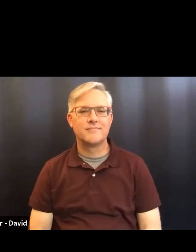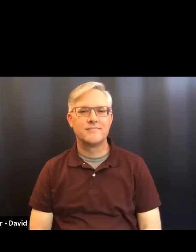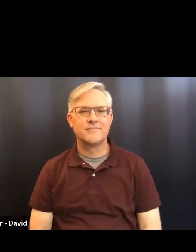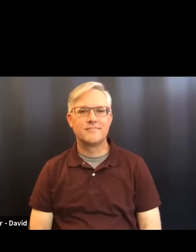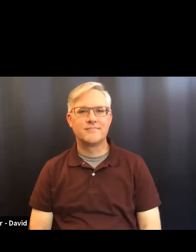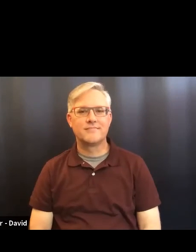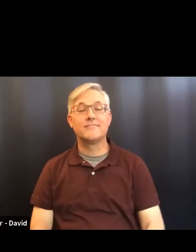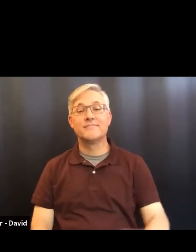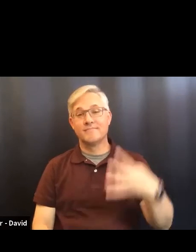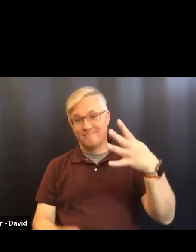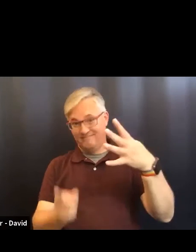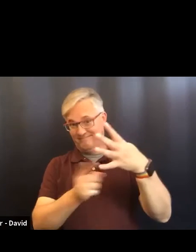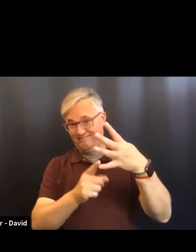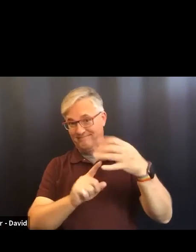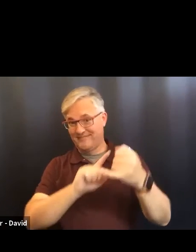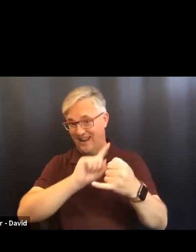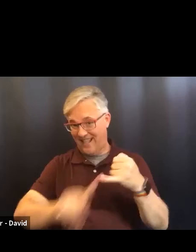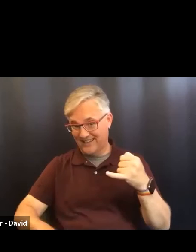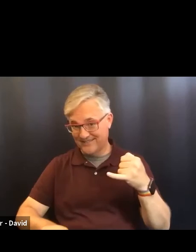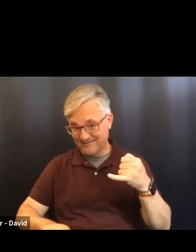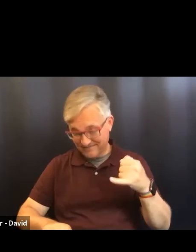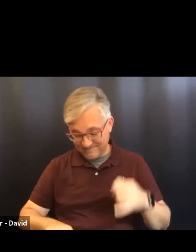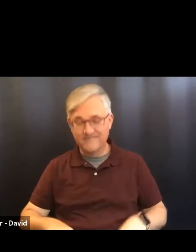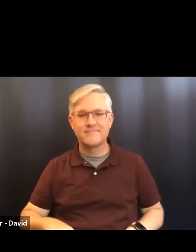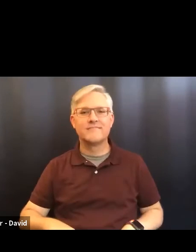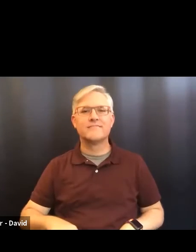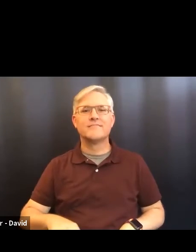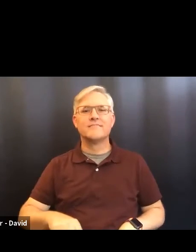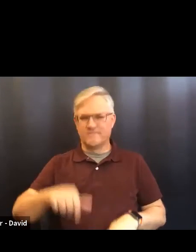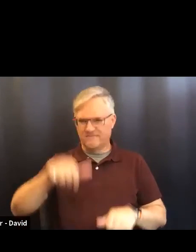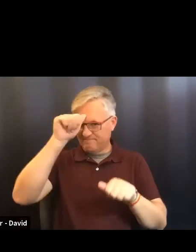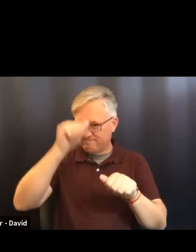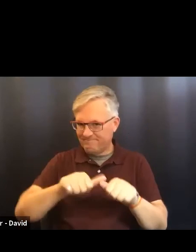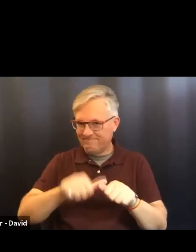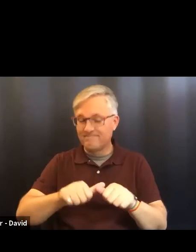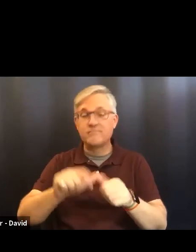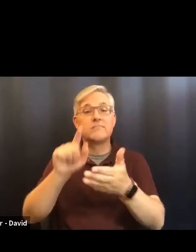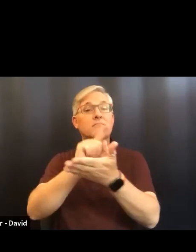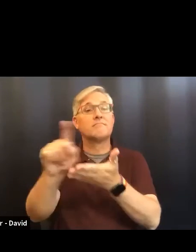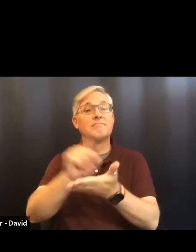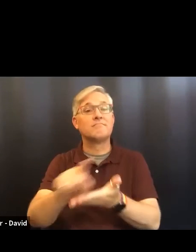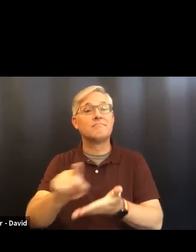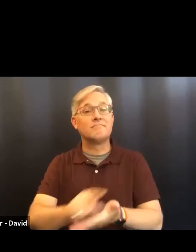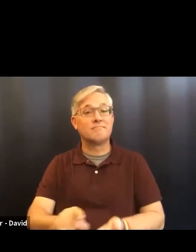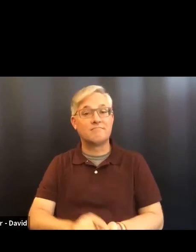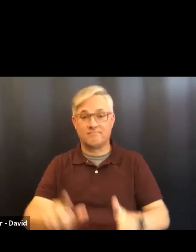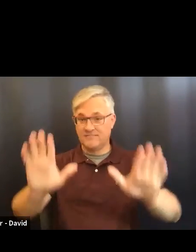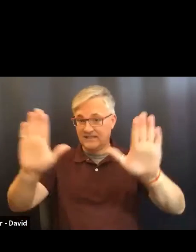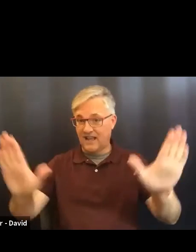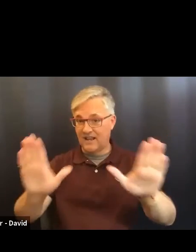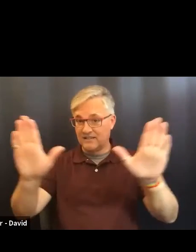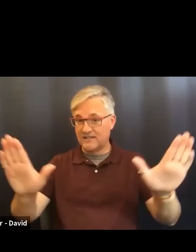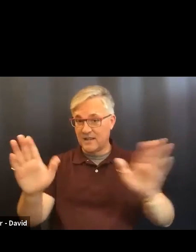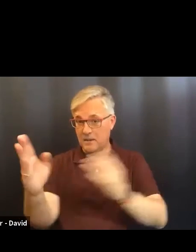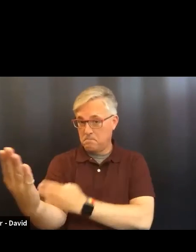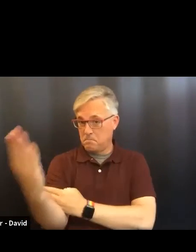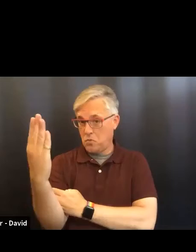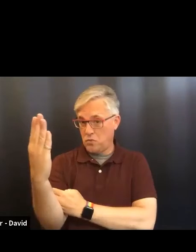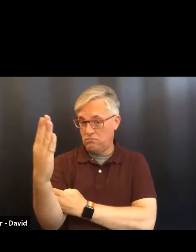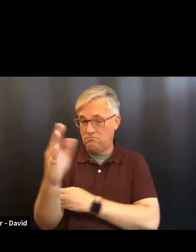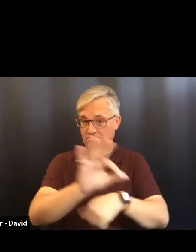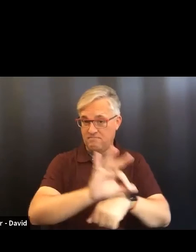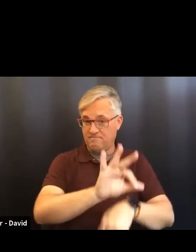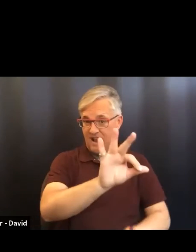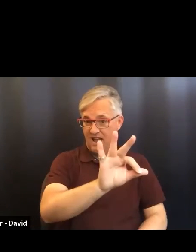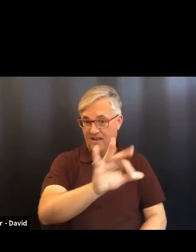And my last announcement is just a reminder that every week on Sunday morning from 9 to 10:15, we